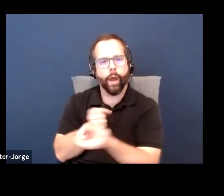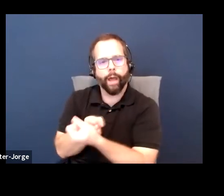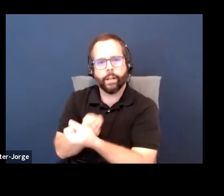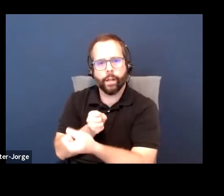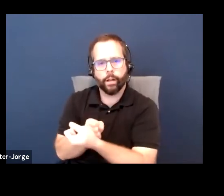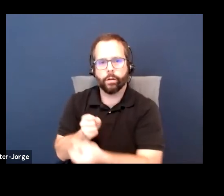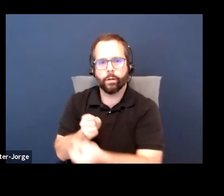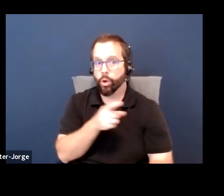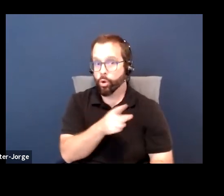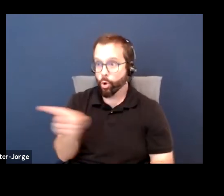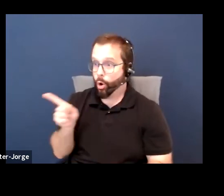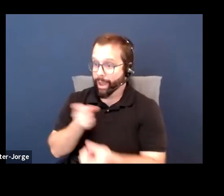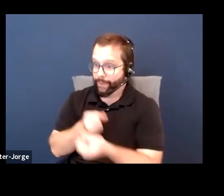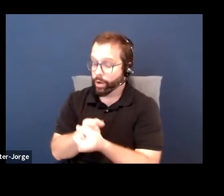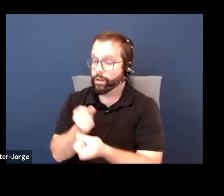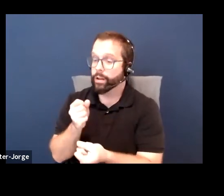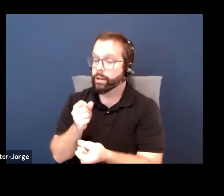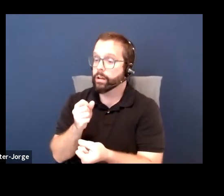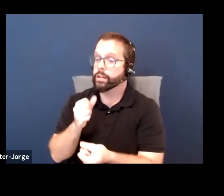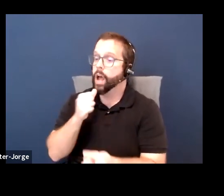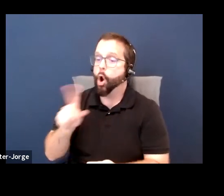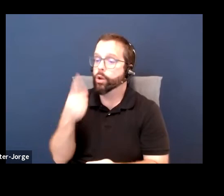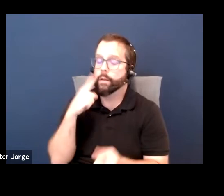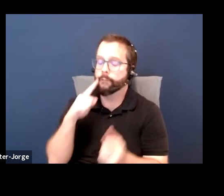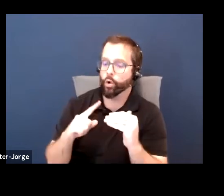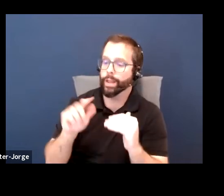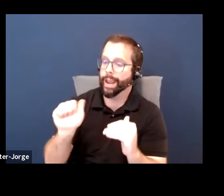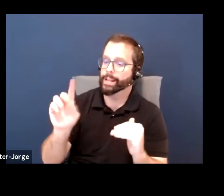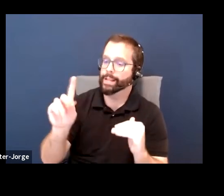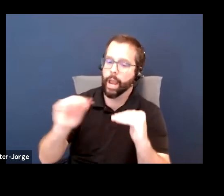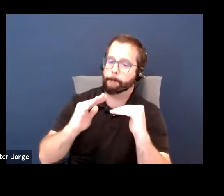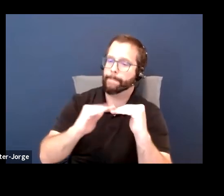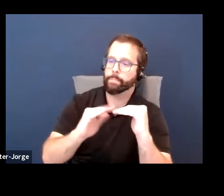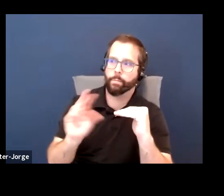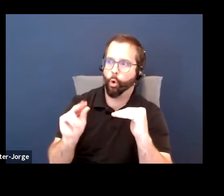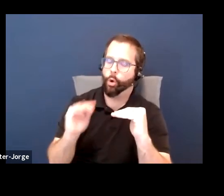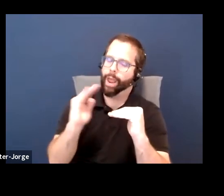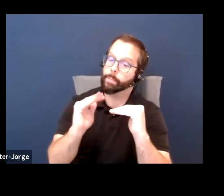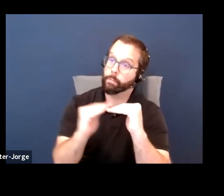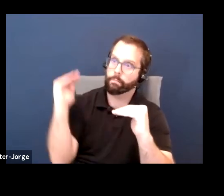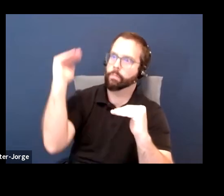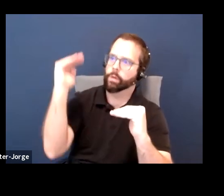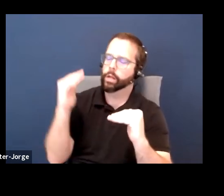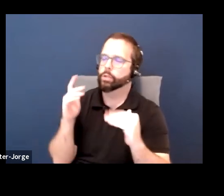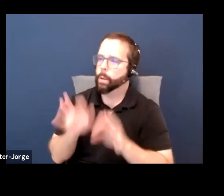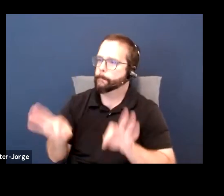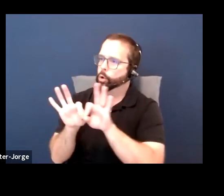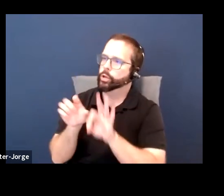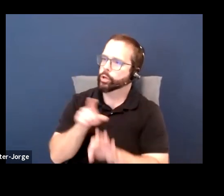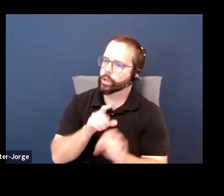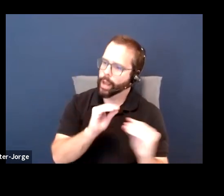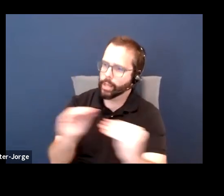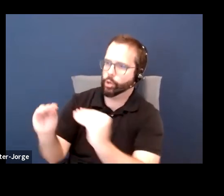minimum compliance of the ADA, and it's important to educate people about that and to let